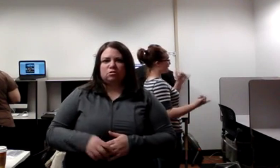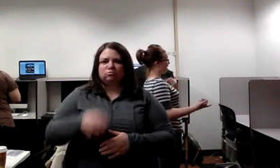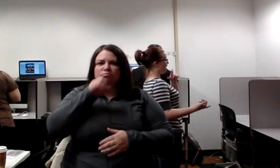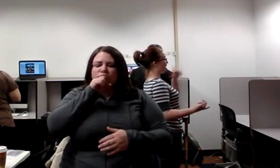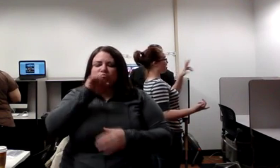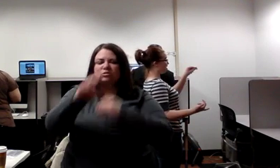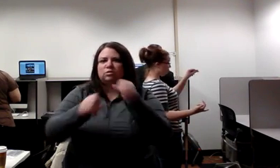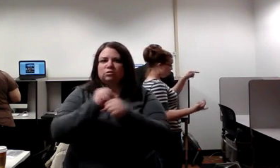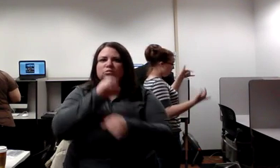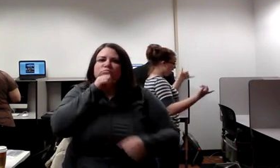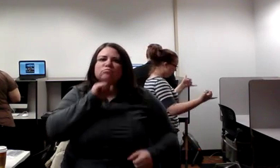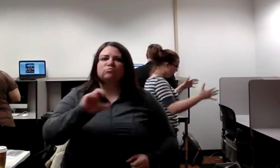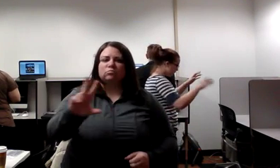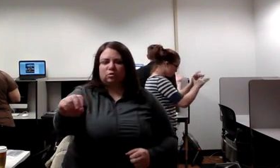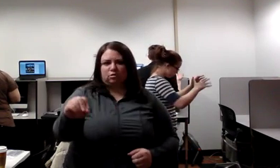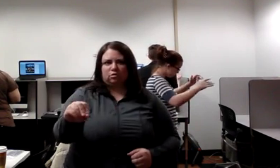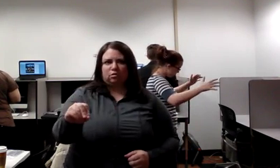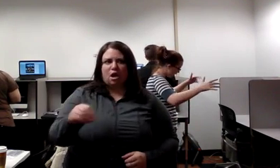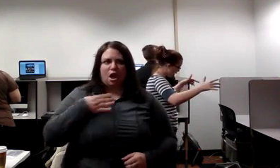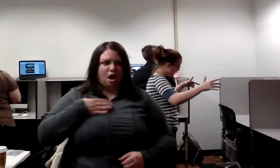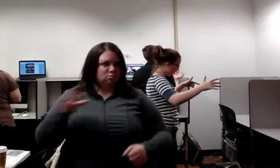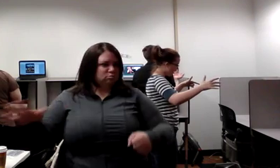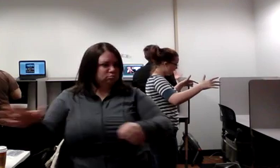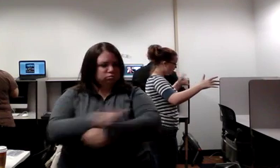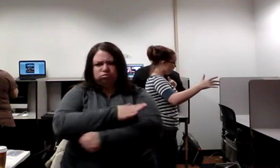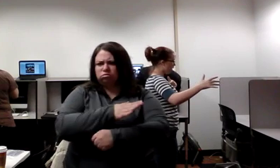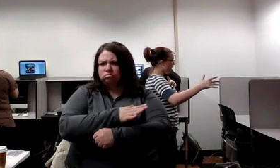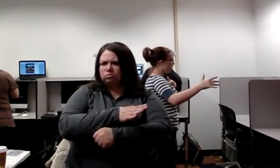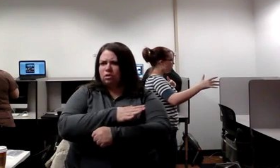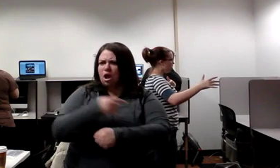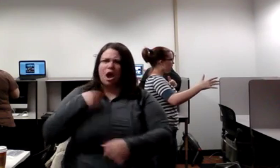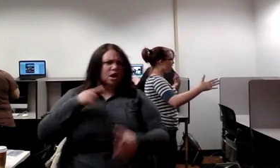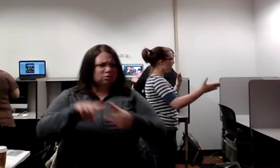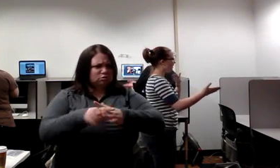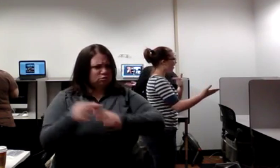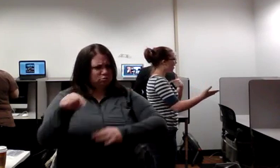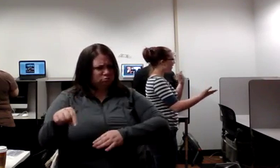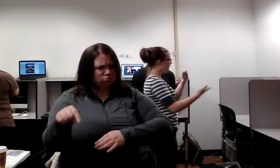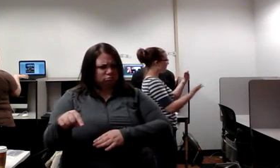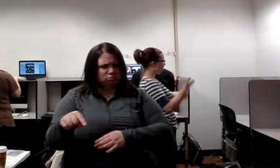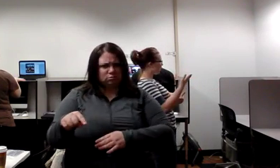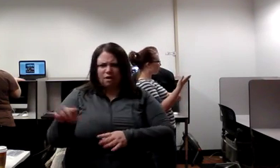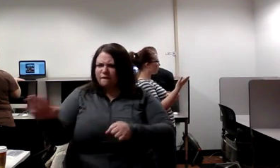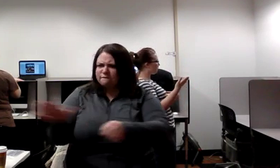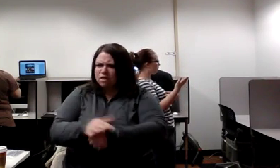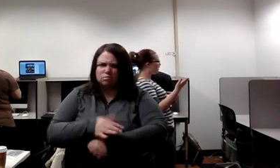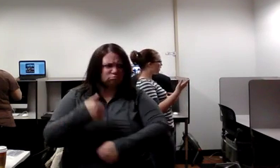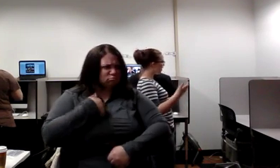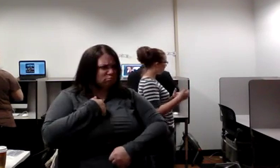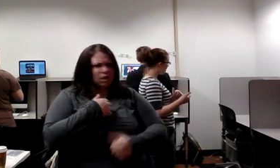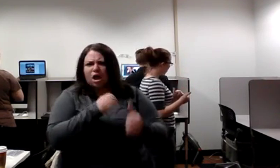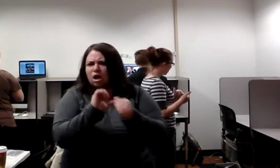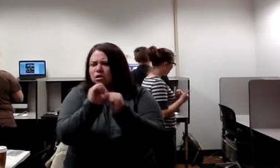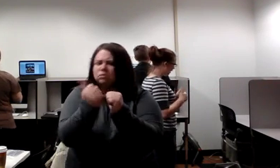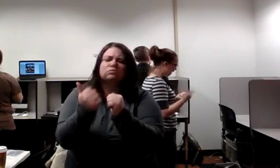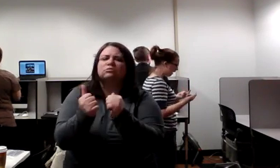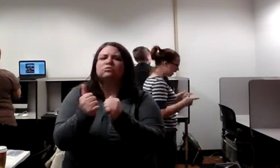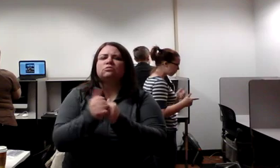fired. How can you get fired from a company you started? Well, as Apple grew, we